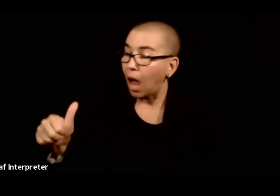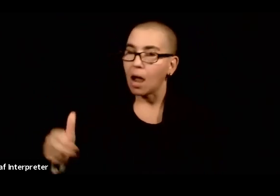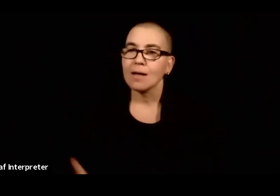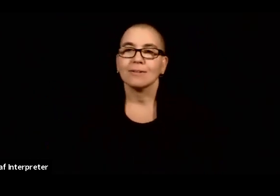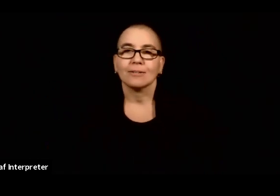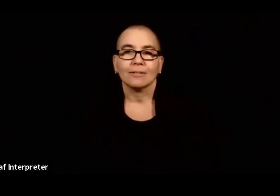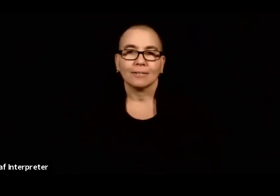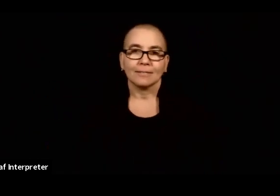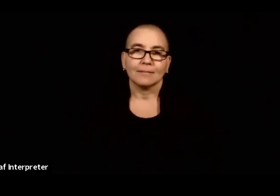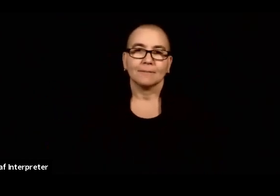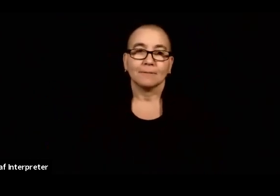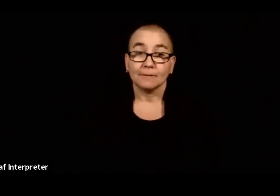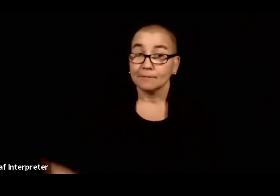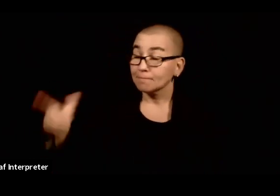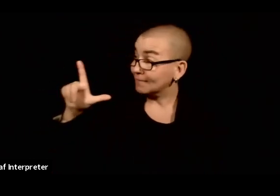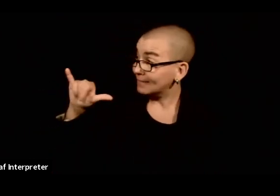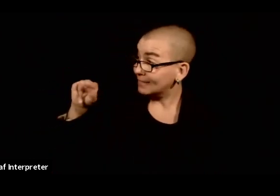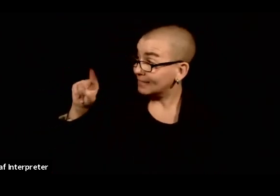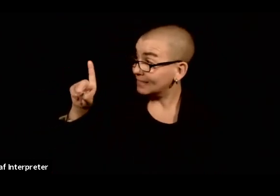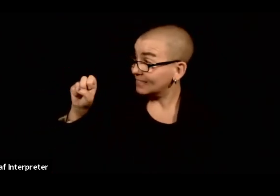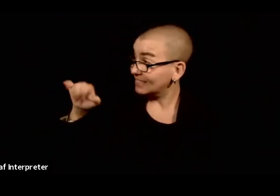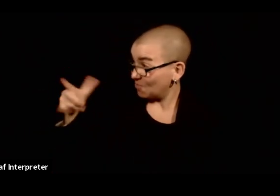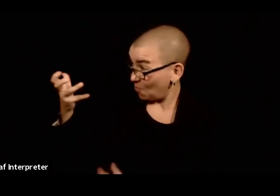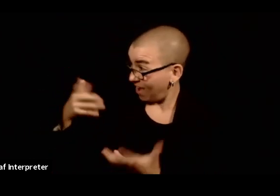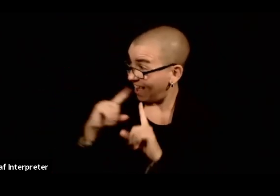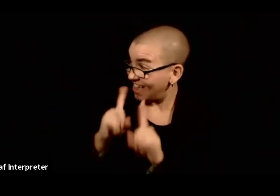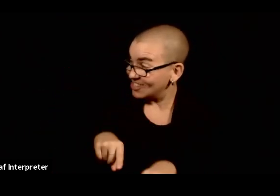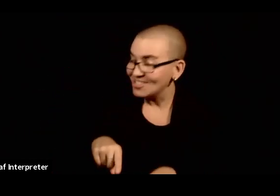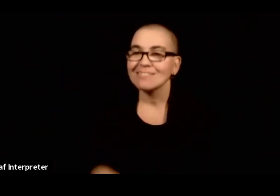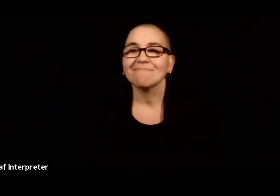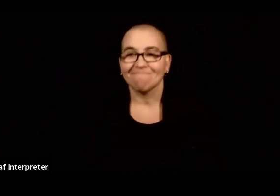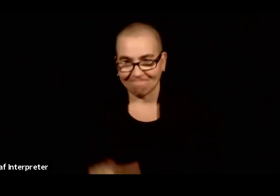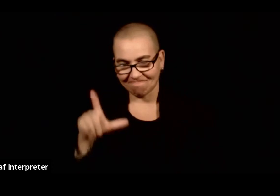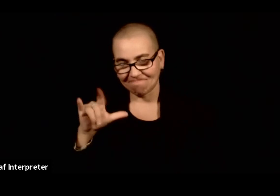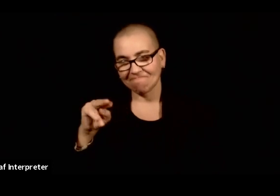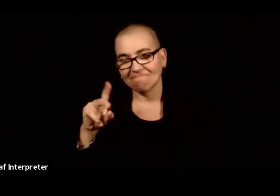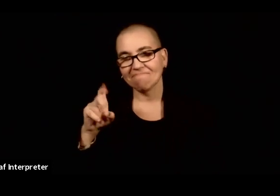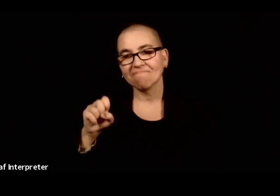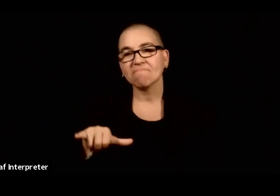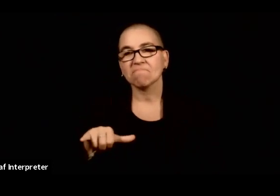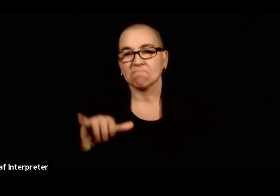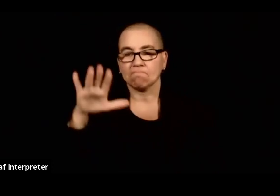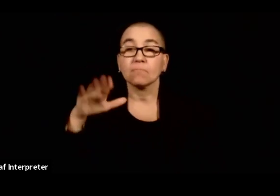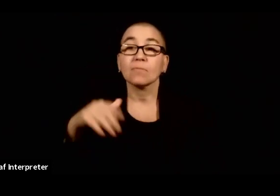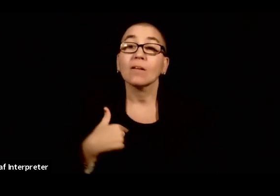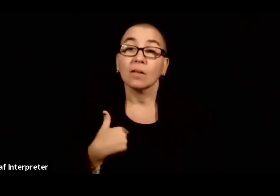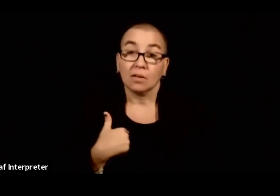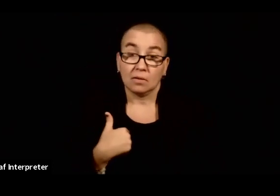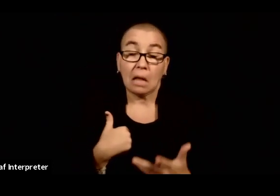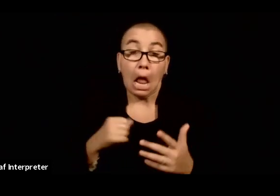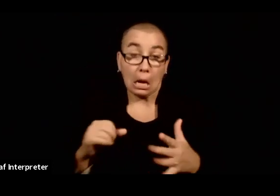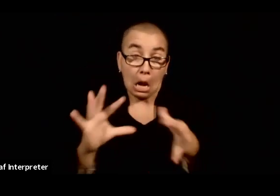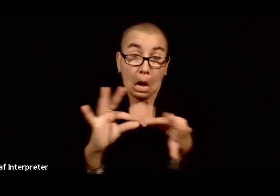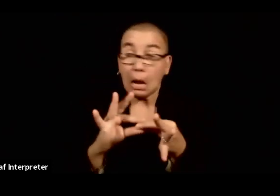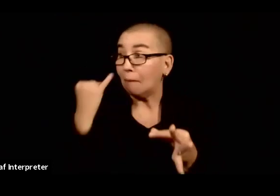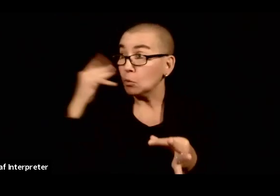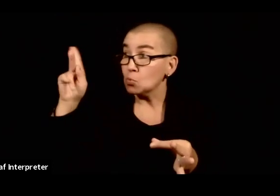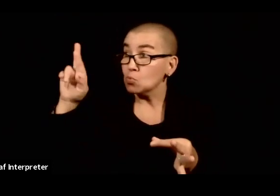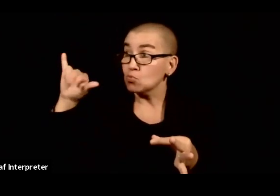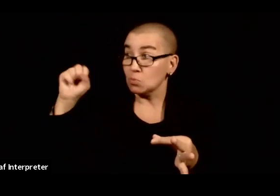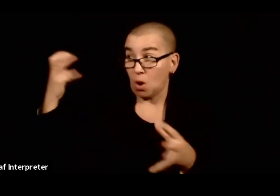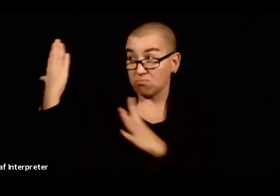Sure, this is Lindsay, and I can start, and then maybe Chris, if she has anything to add. So the recommendations for screening